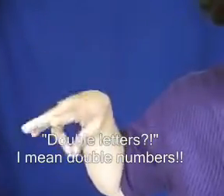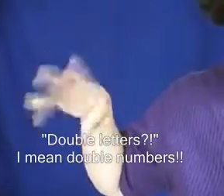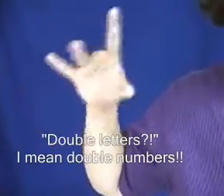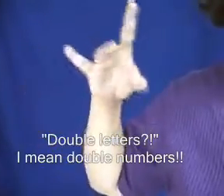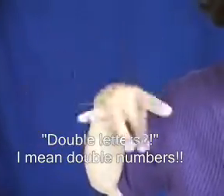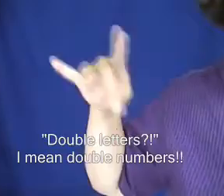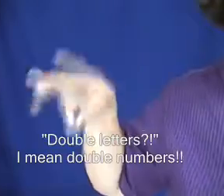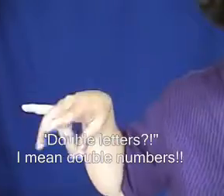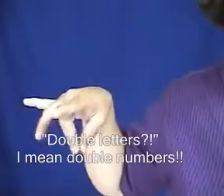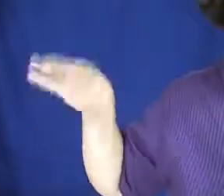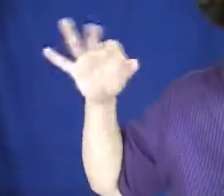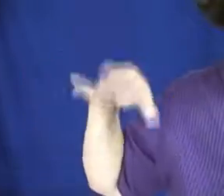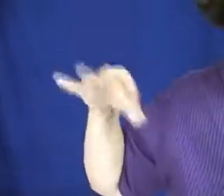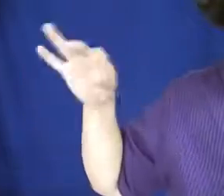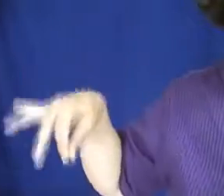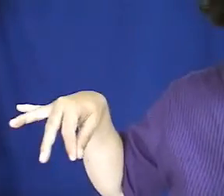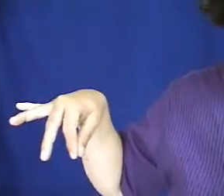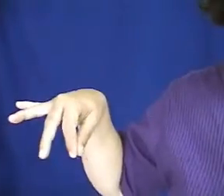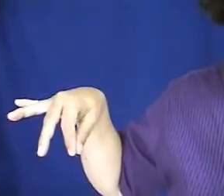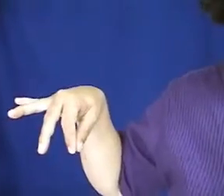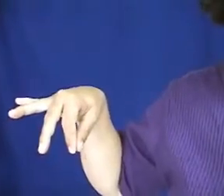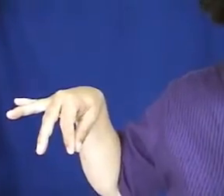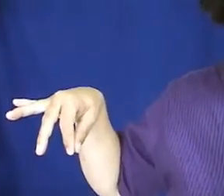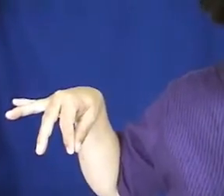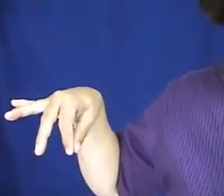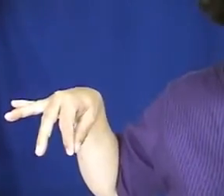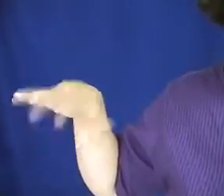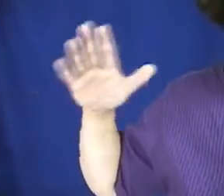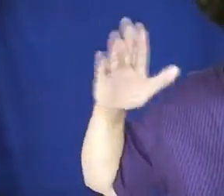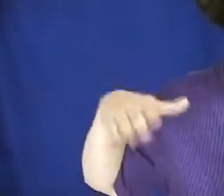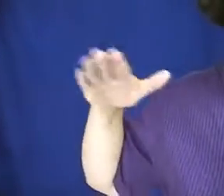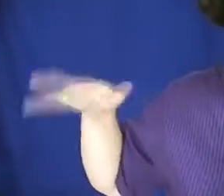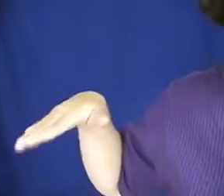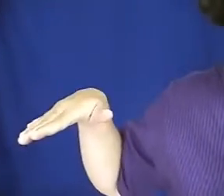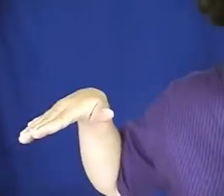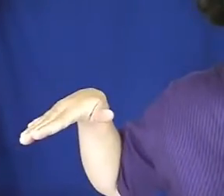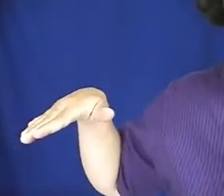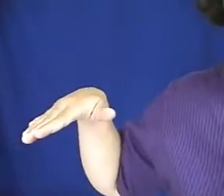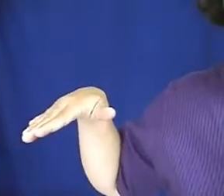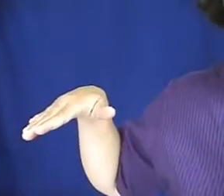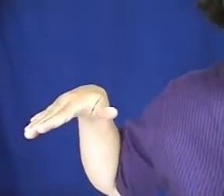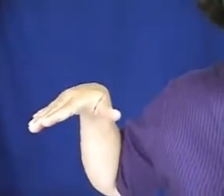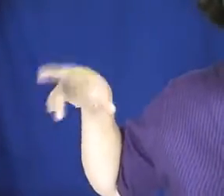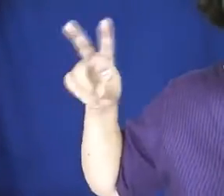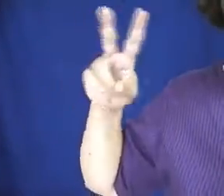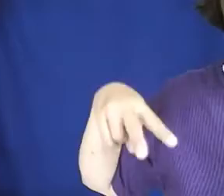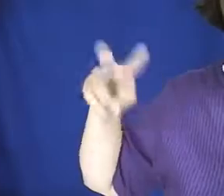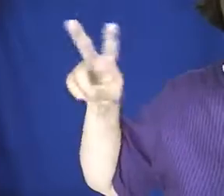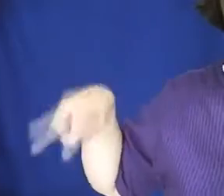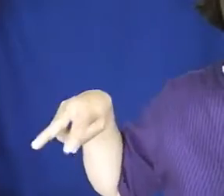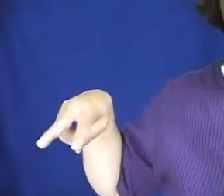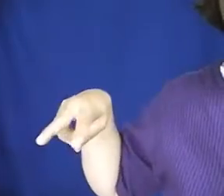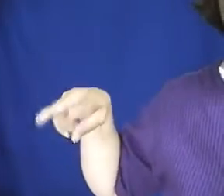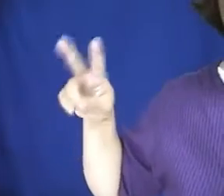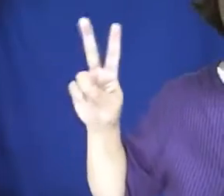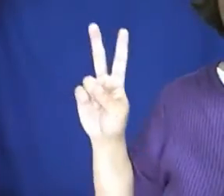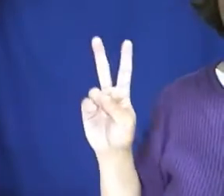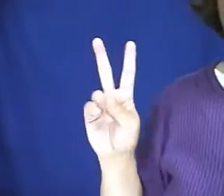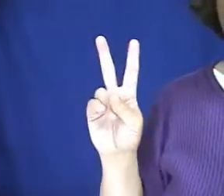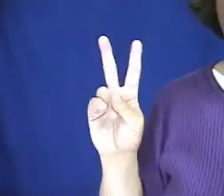77, 88, 99. All double letters follow that pattern. So 22 is the only 20 that